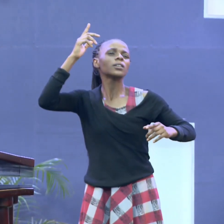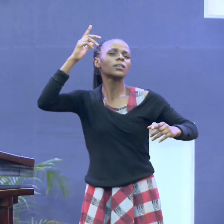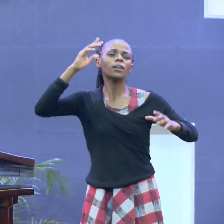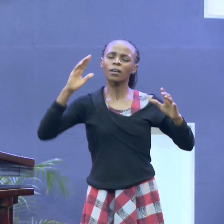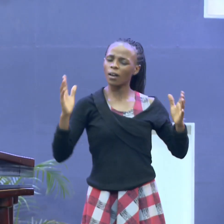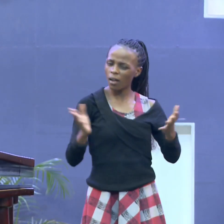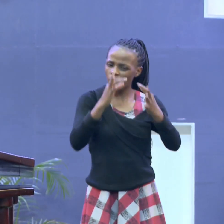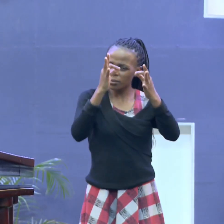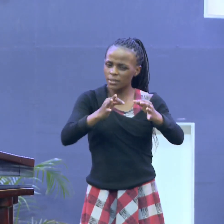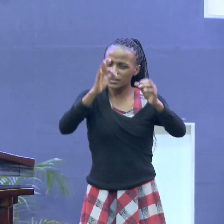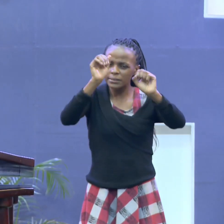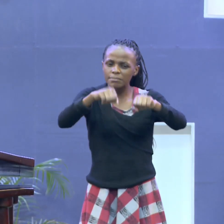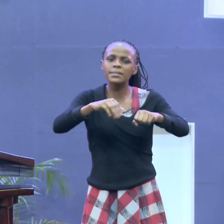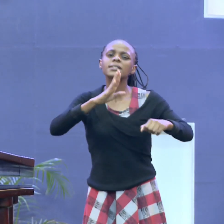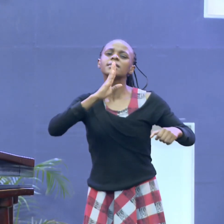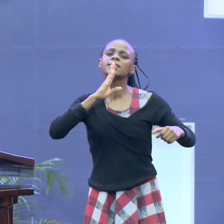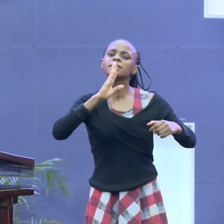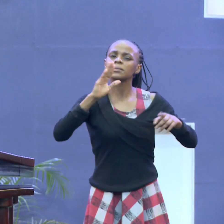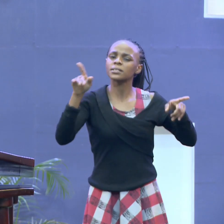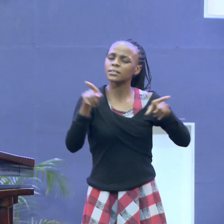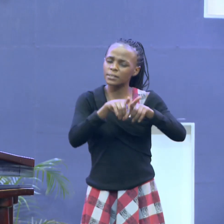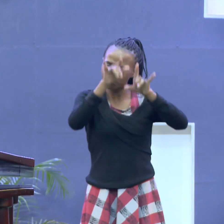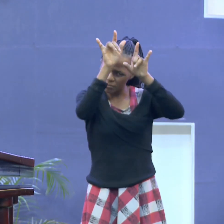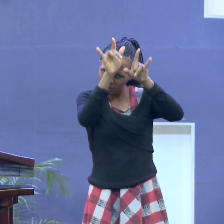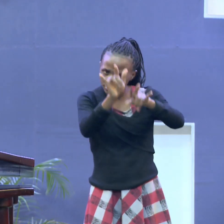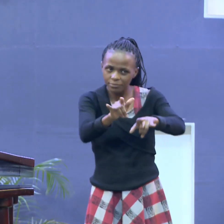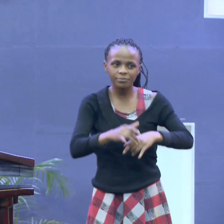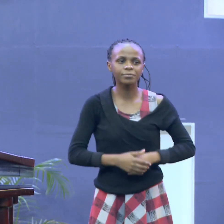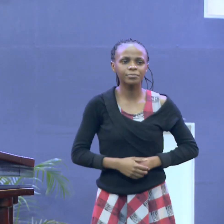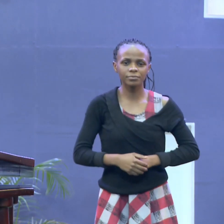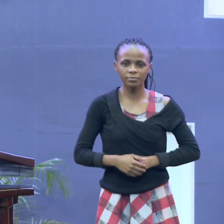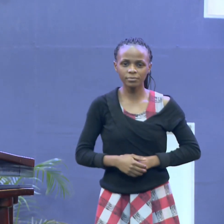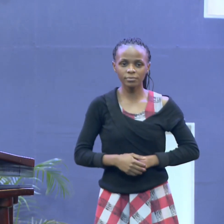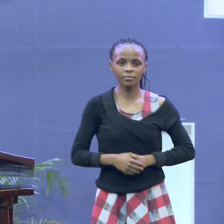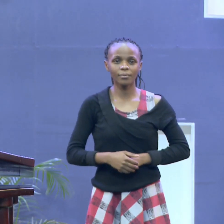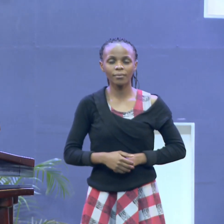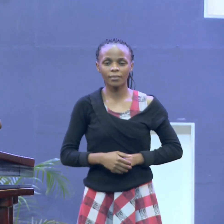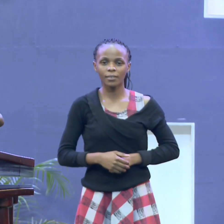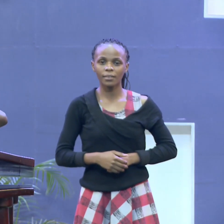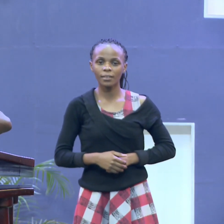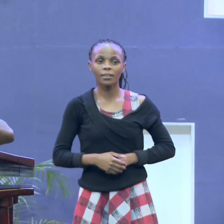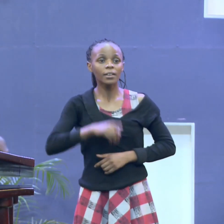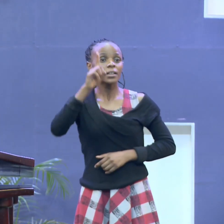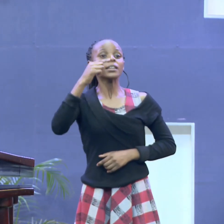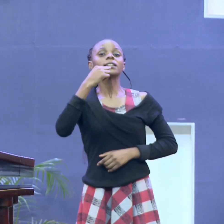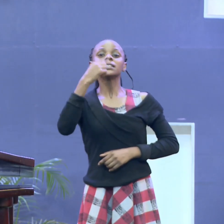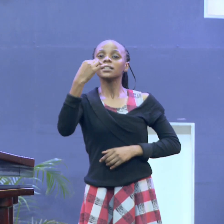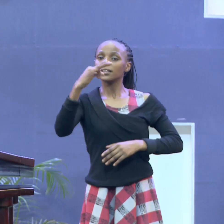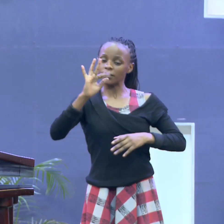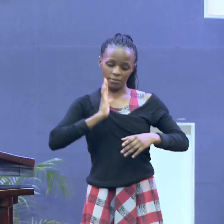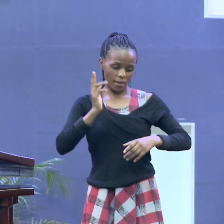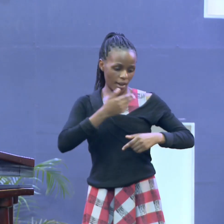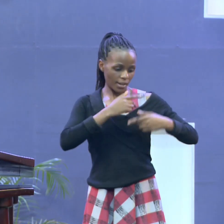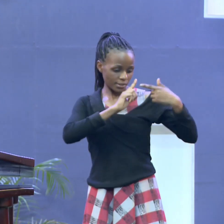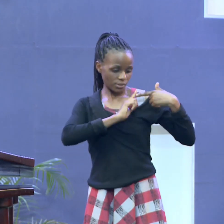birina okubeera. Where the ability to understand or perceive how things ought to be dwells. Agamba nti bwe tuba tetunnalokoka.